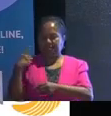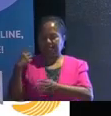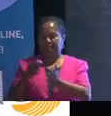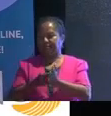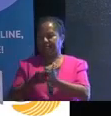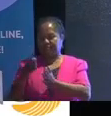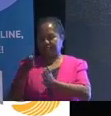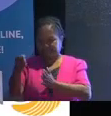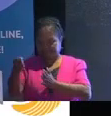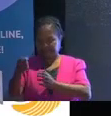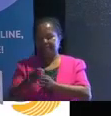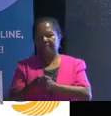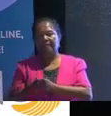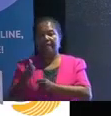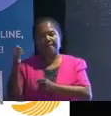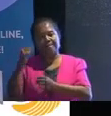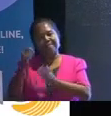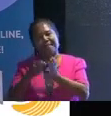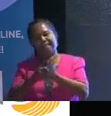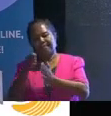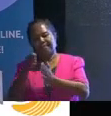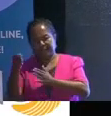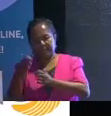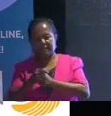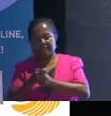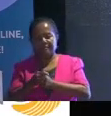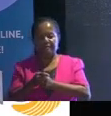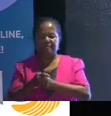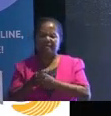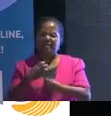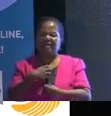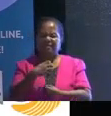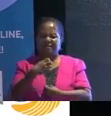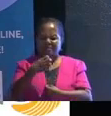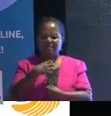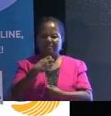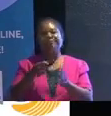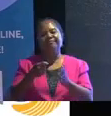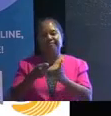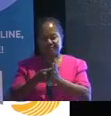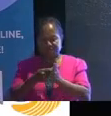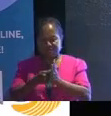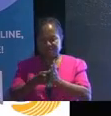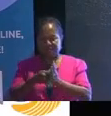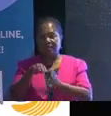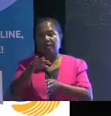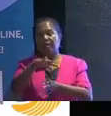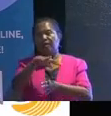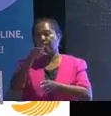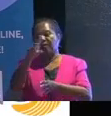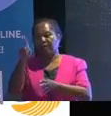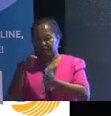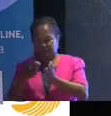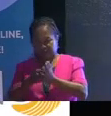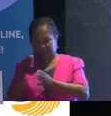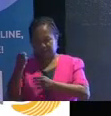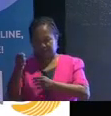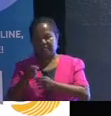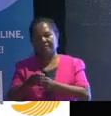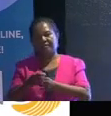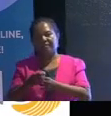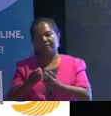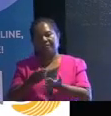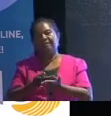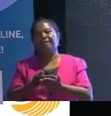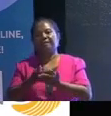allowance, back pay, bonus, or gratuity. All those accrued payments, they will be spread